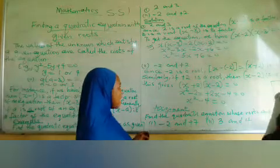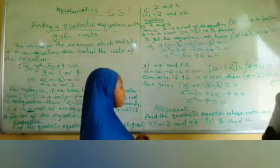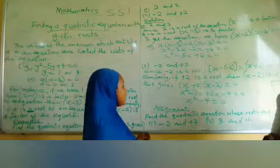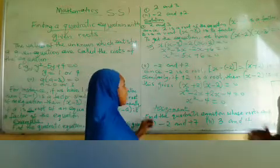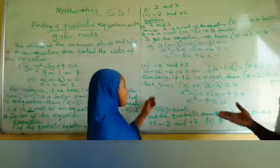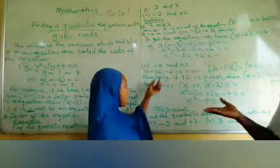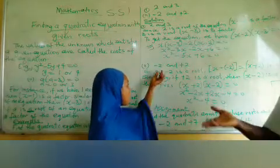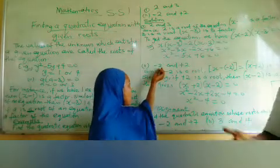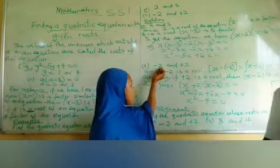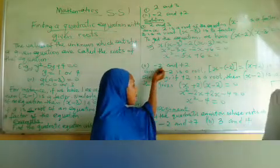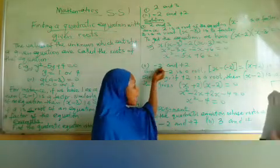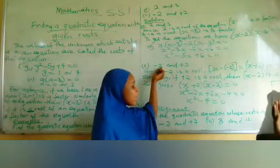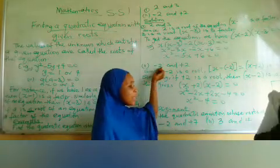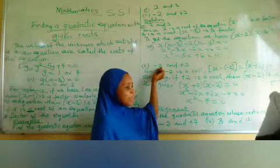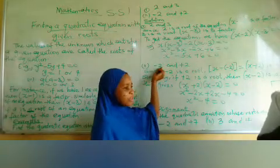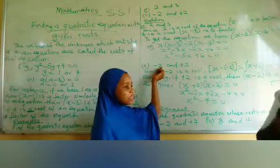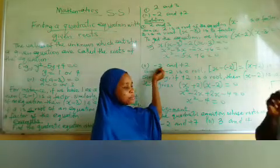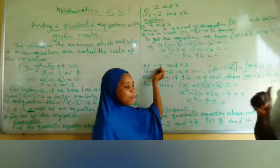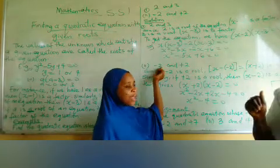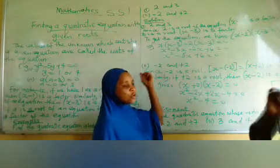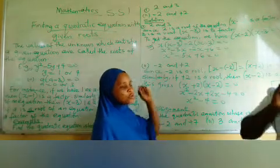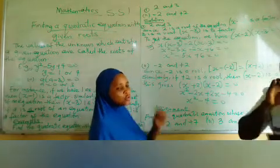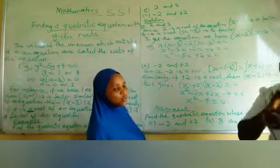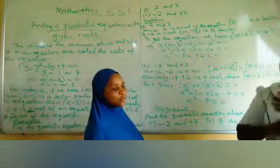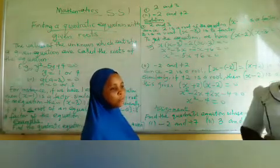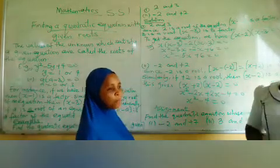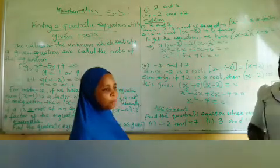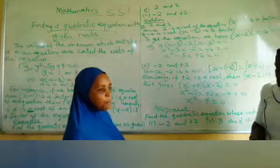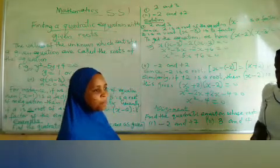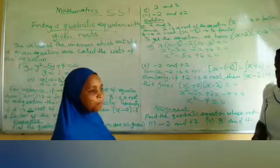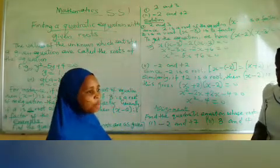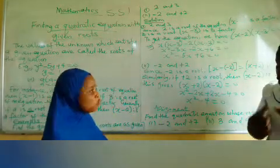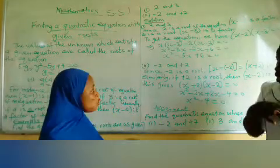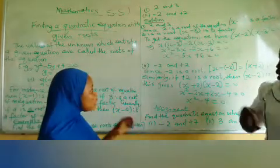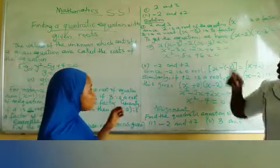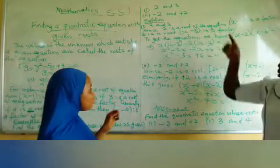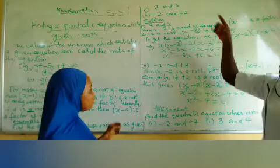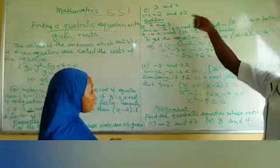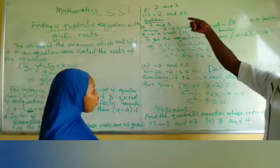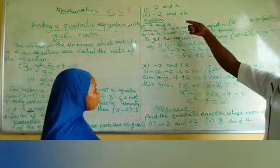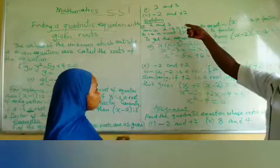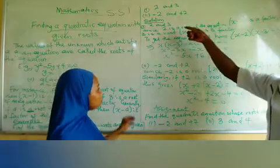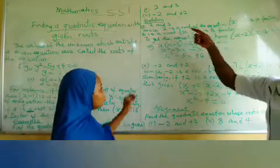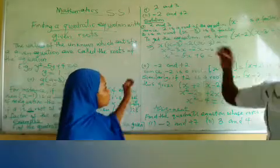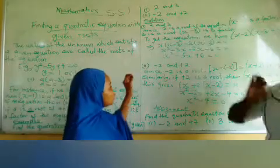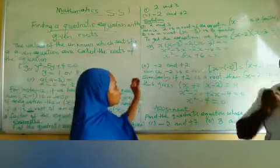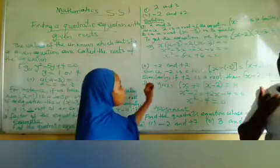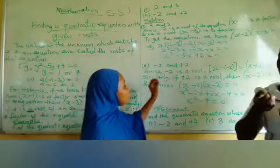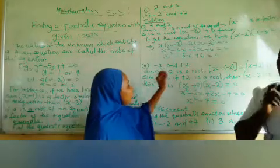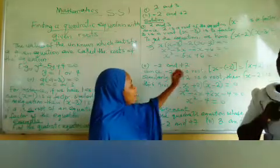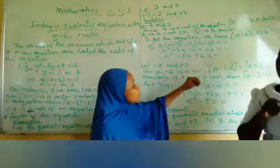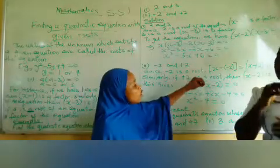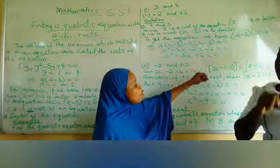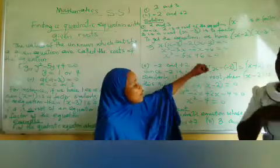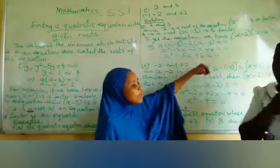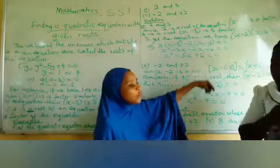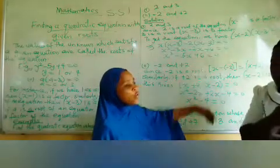Here, our a is minus 2. We want to form the factor of an